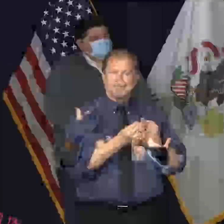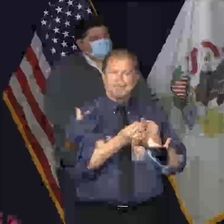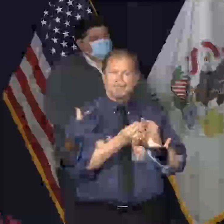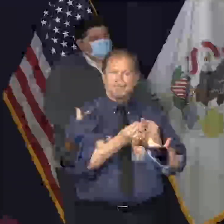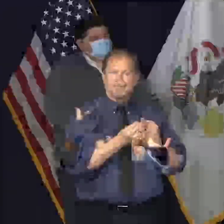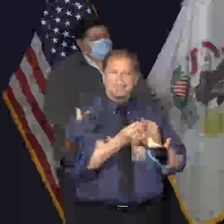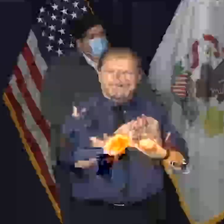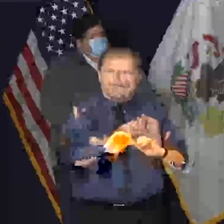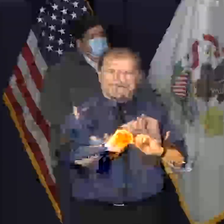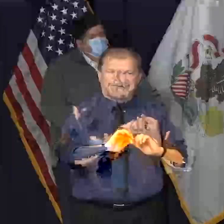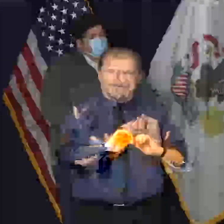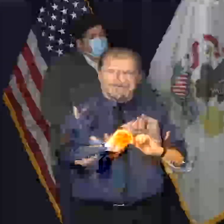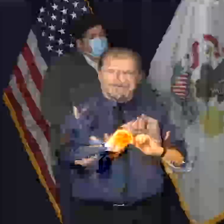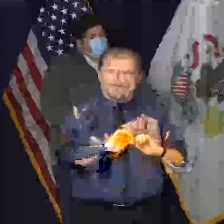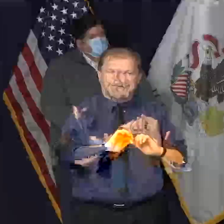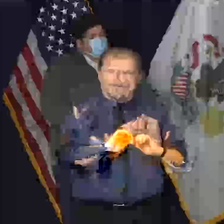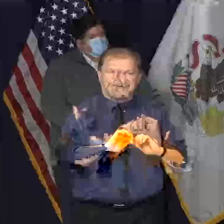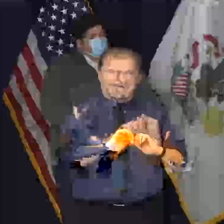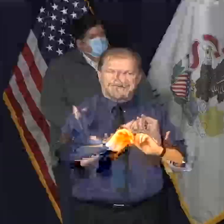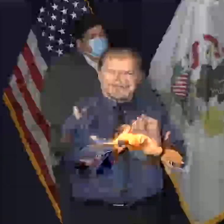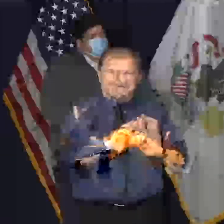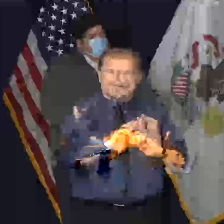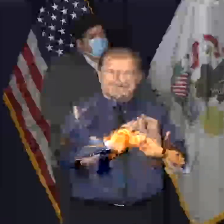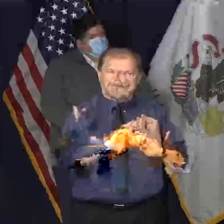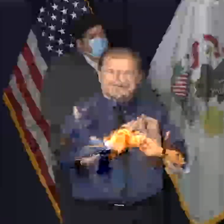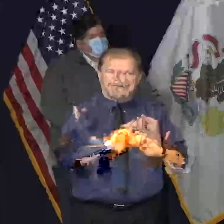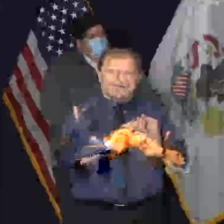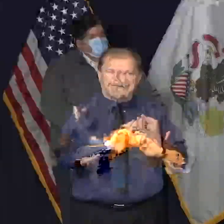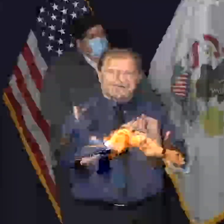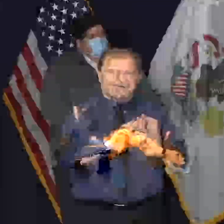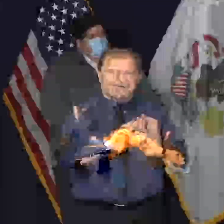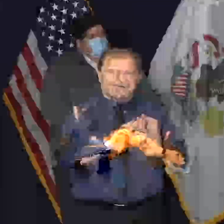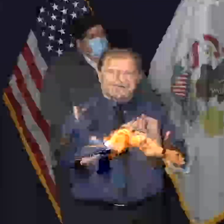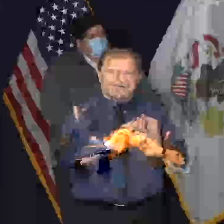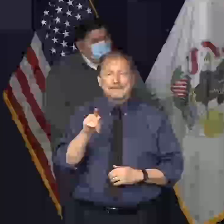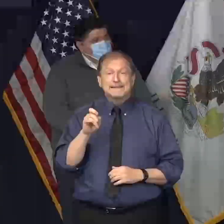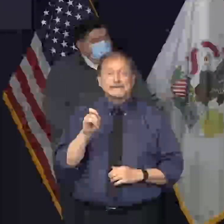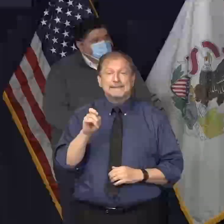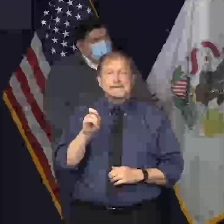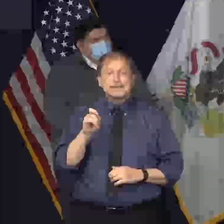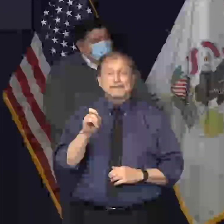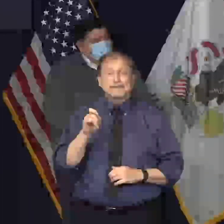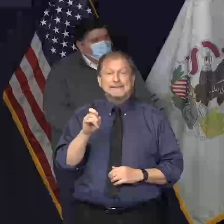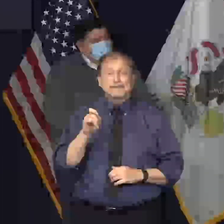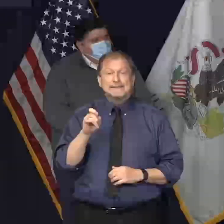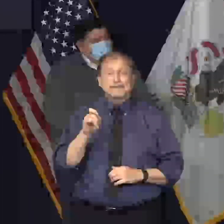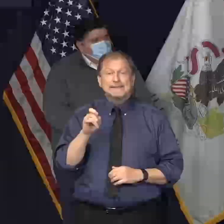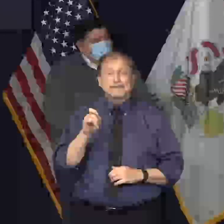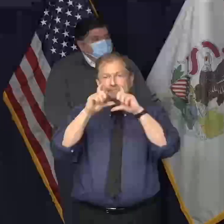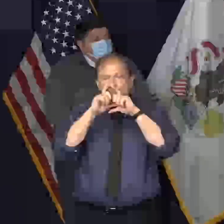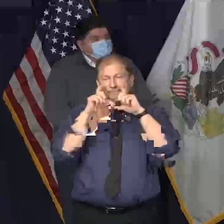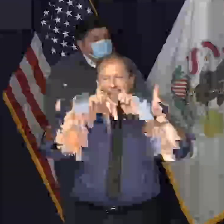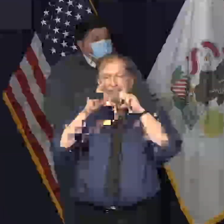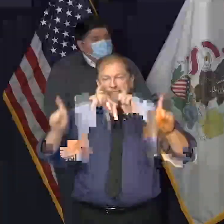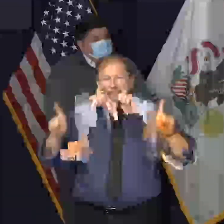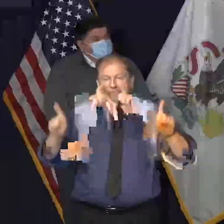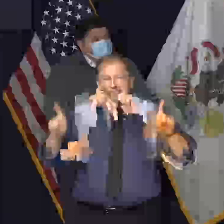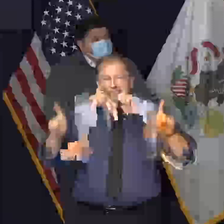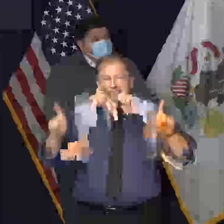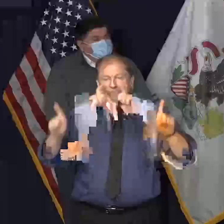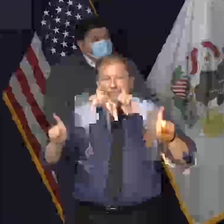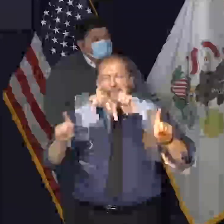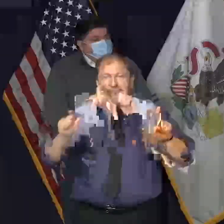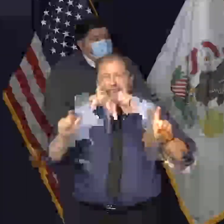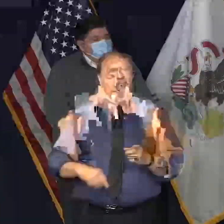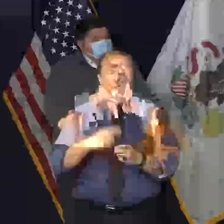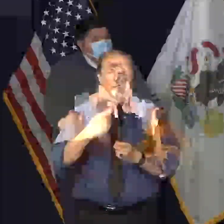shared, simple hygiene measures are our first line of defense. Wearing a mask and keeping a 6-foot distance while at work. Wash your hands